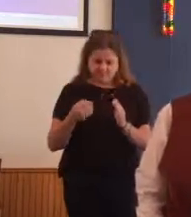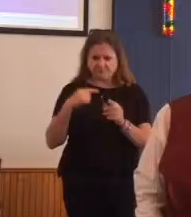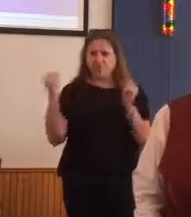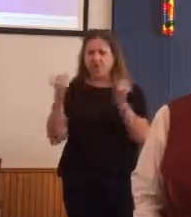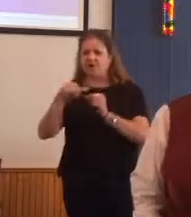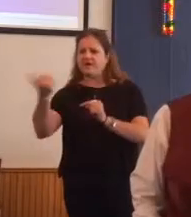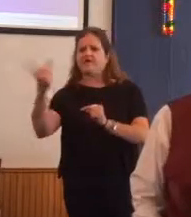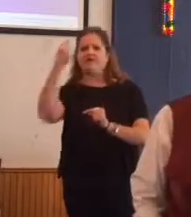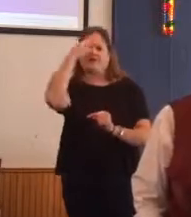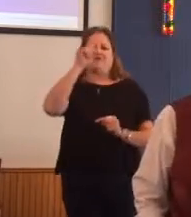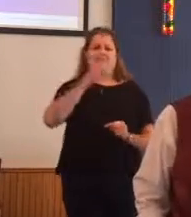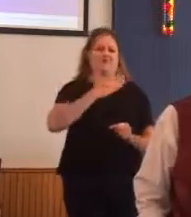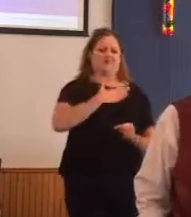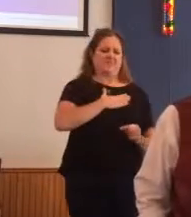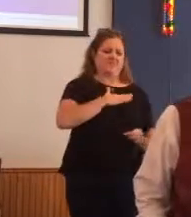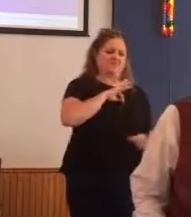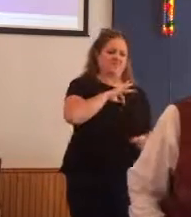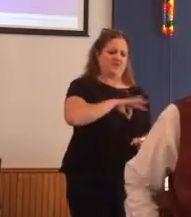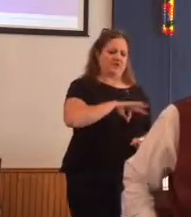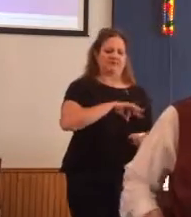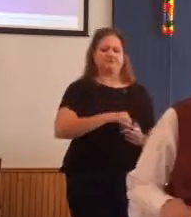mistakes.